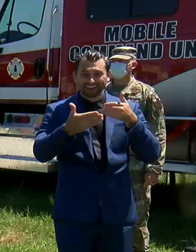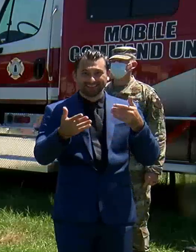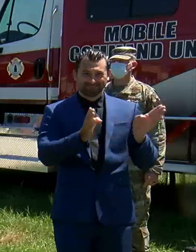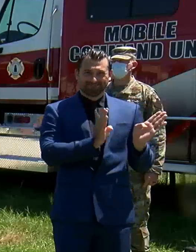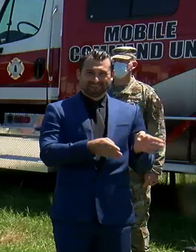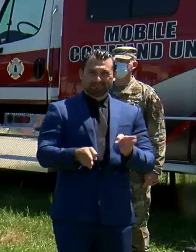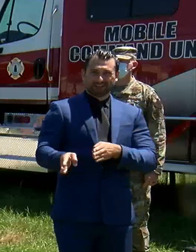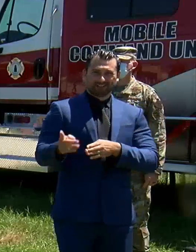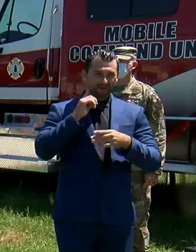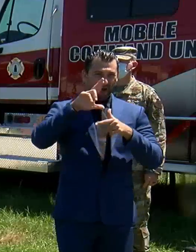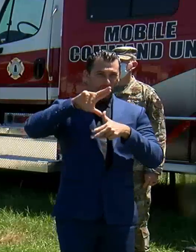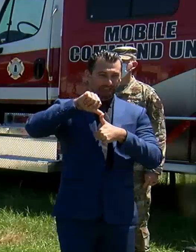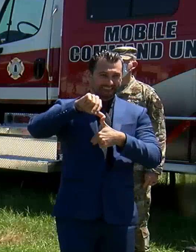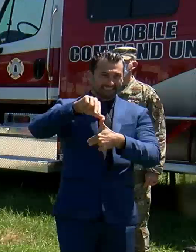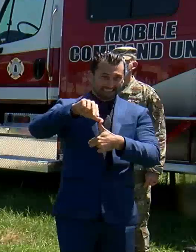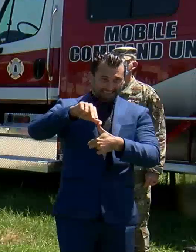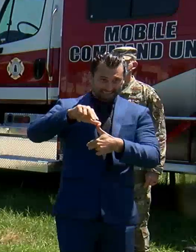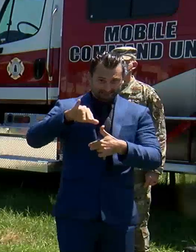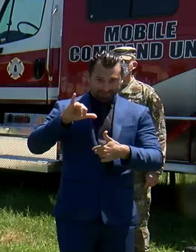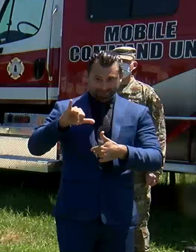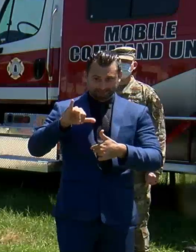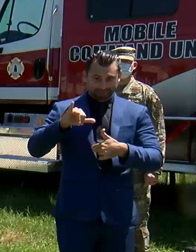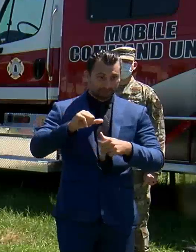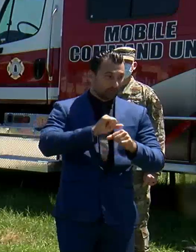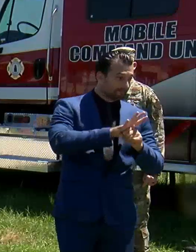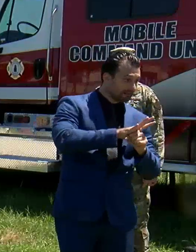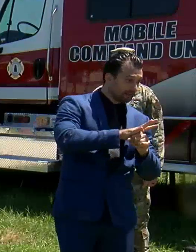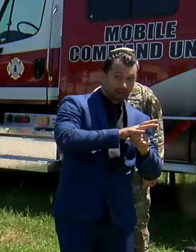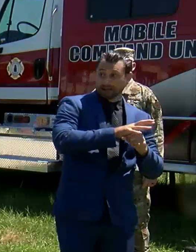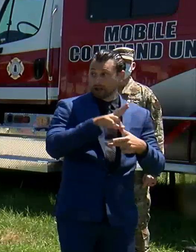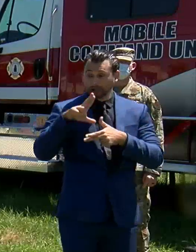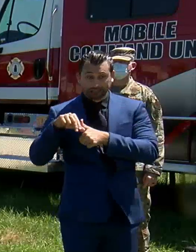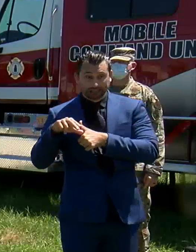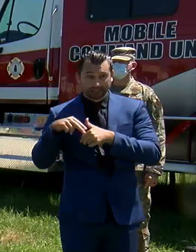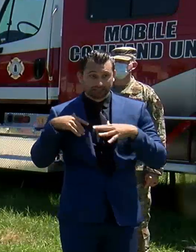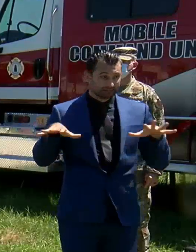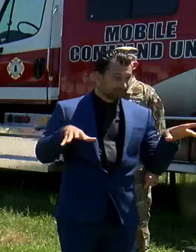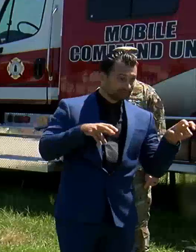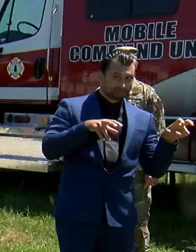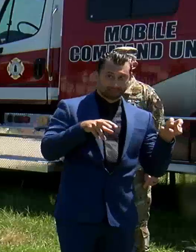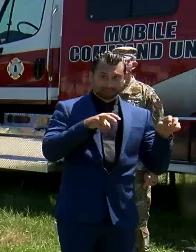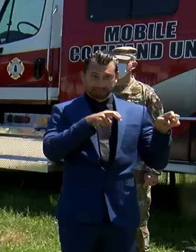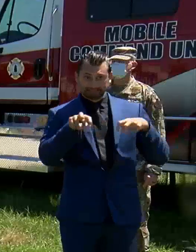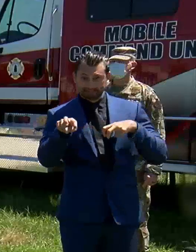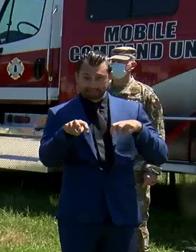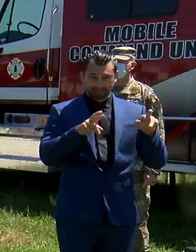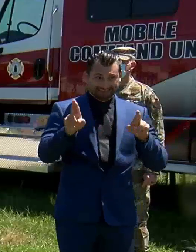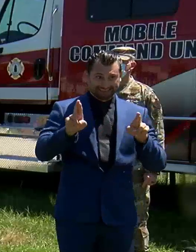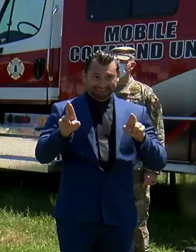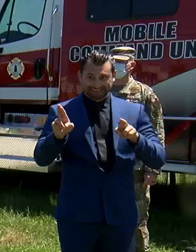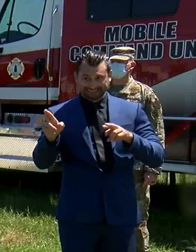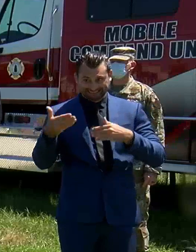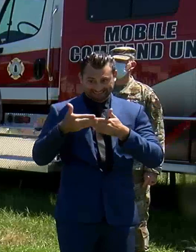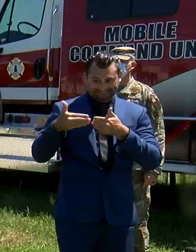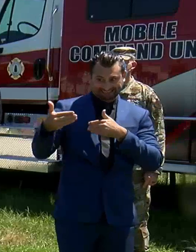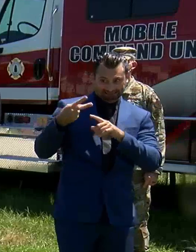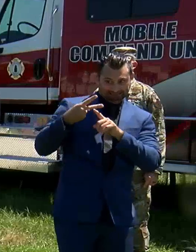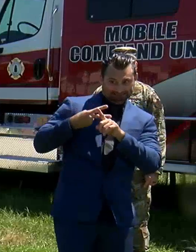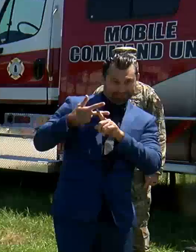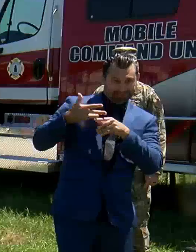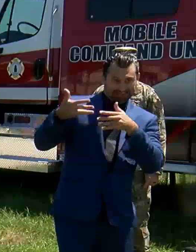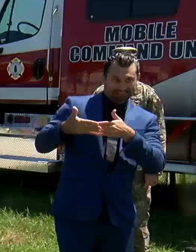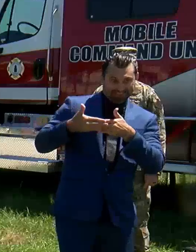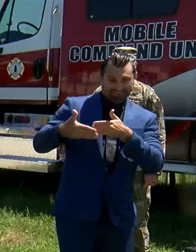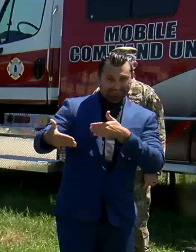various stages. We don't know what it's going to look like a month from now, 3 months from now, but we have to assume that it's going to be with us in